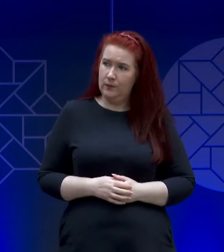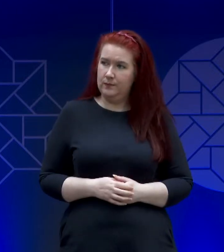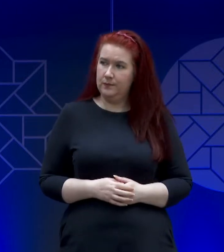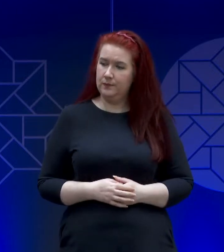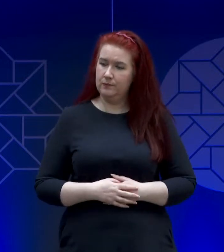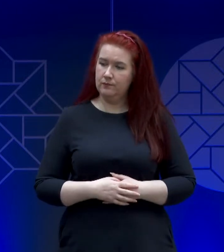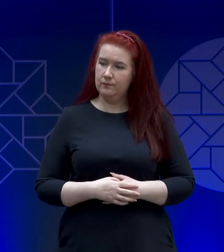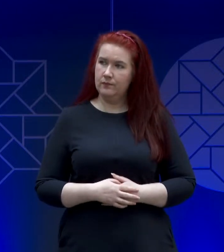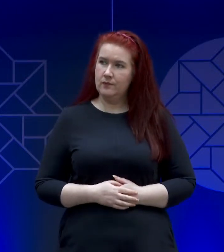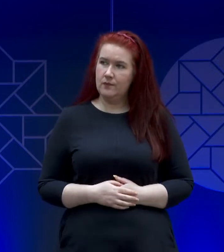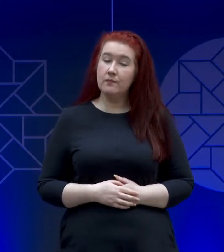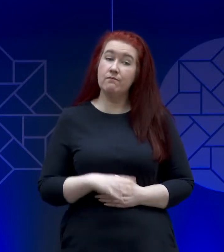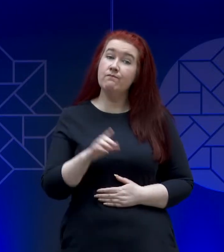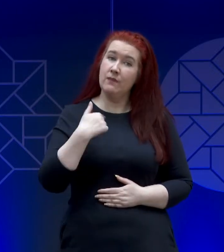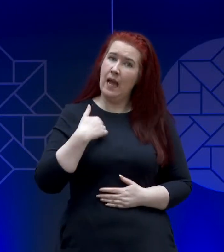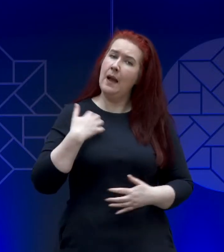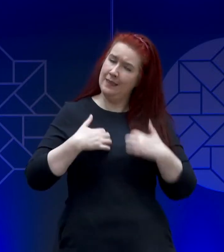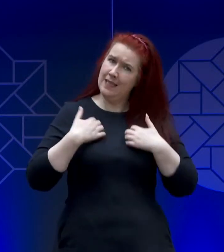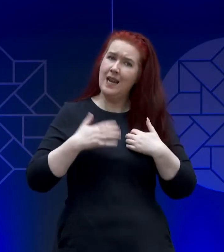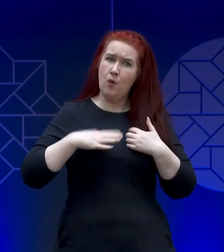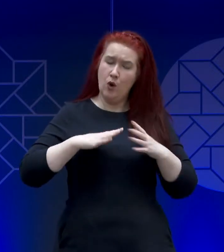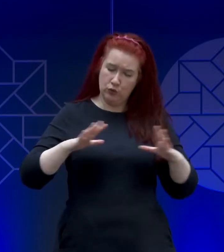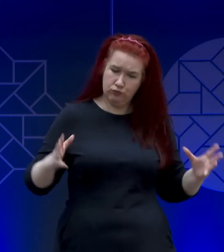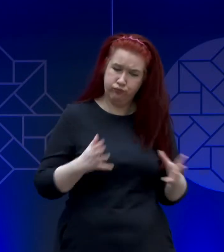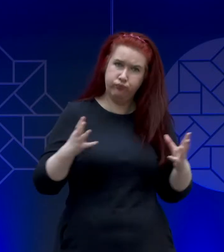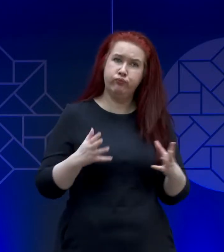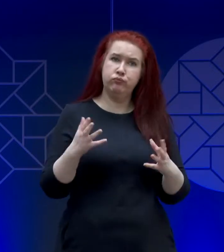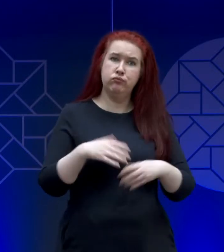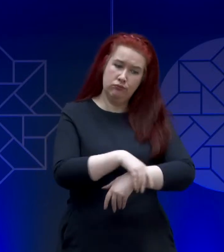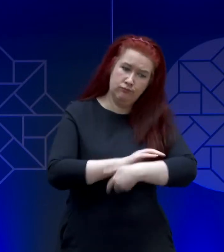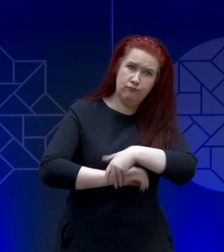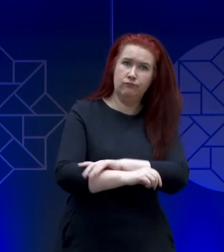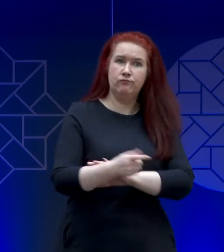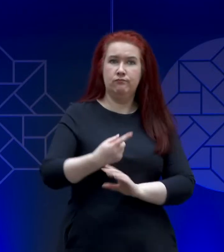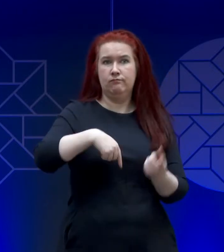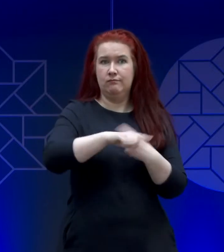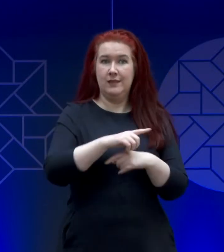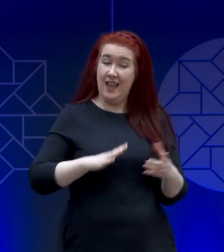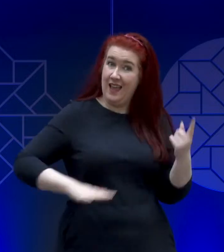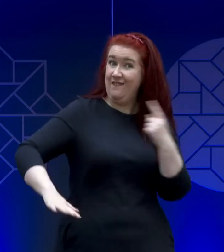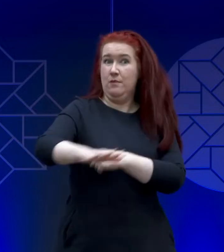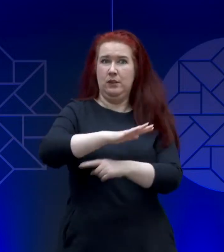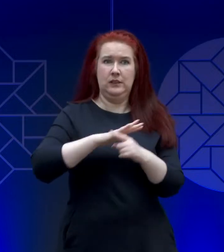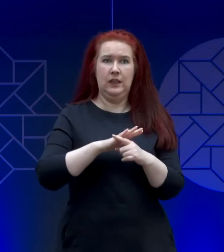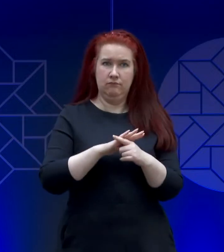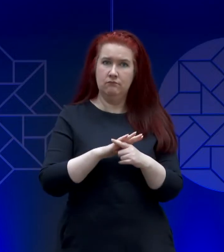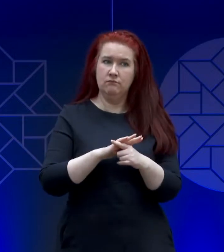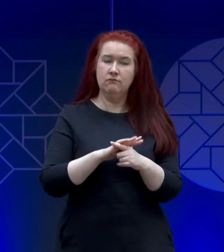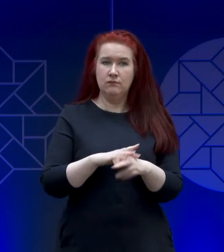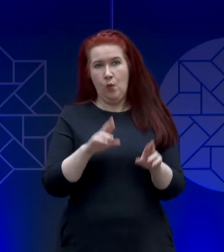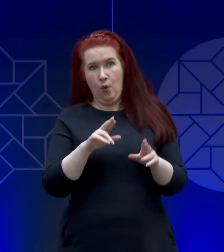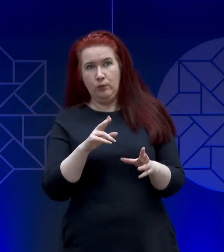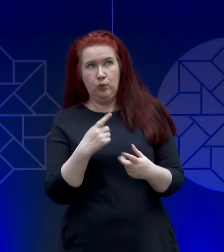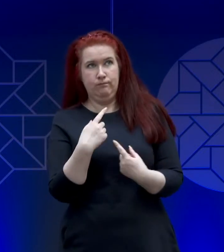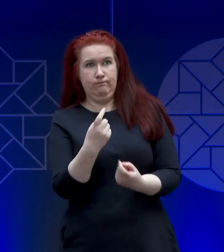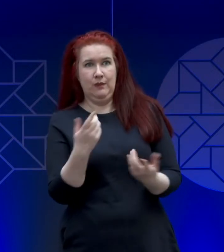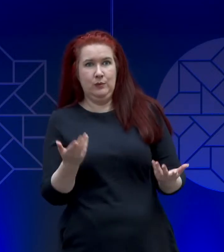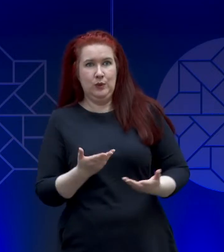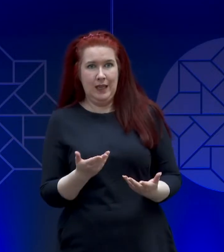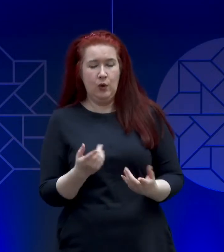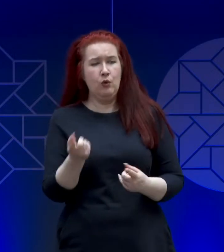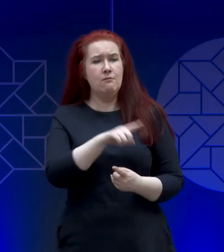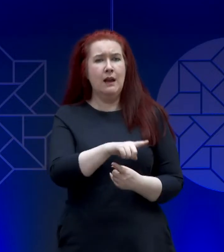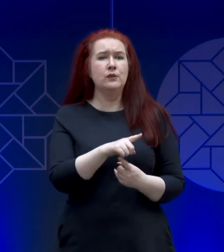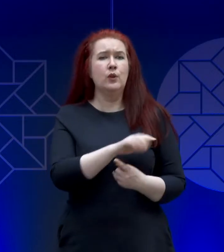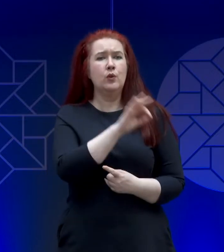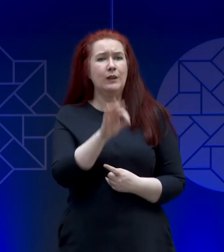I think I'm keen to mobilise. I hope what you take from today, I'm keen to mobilise everybody, because to go back to the question that Gordon Cree asked